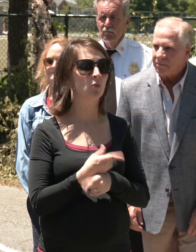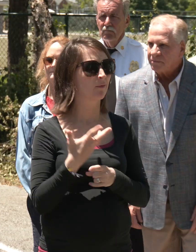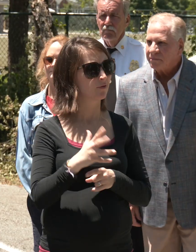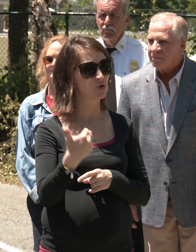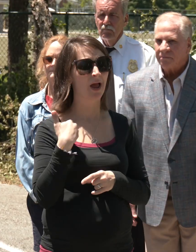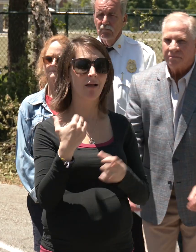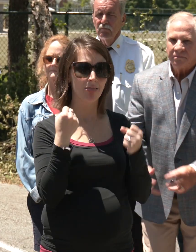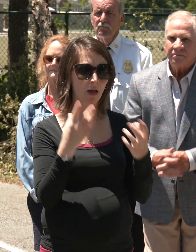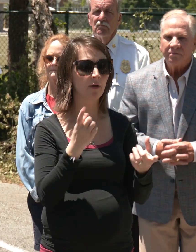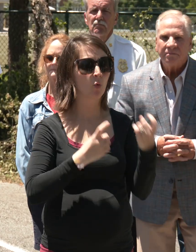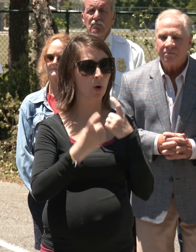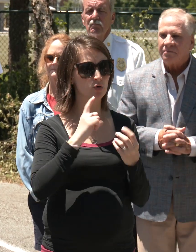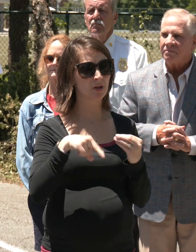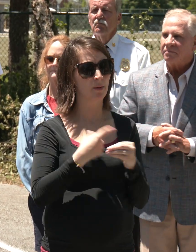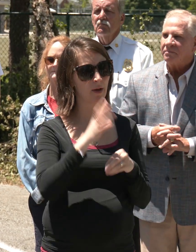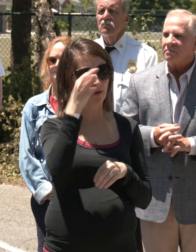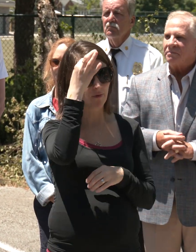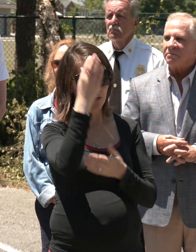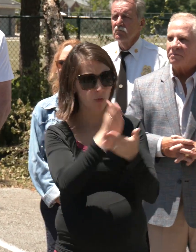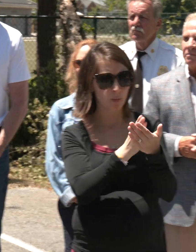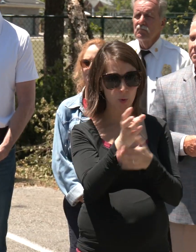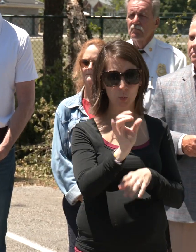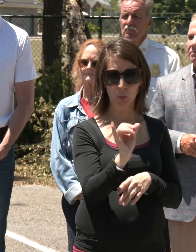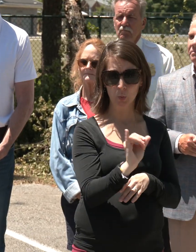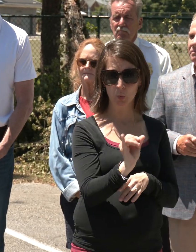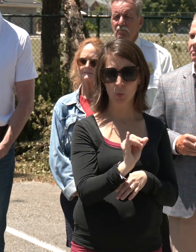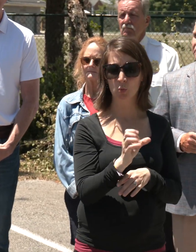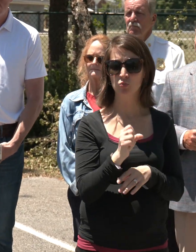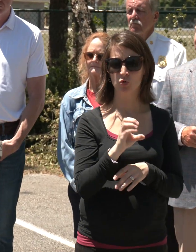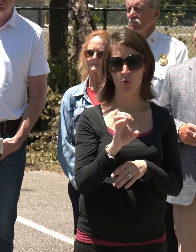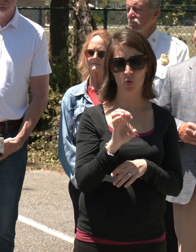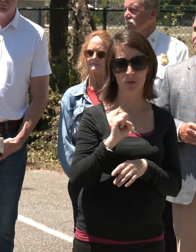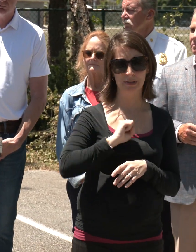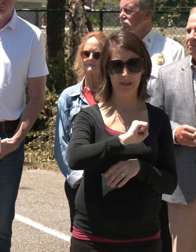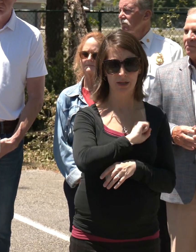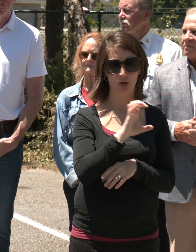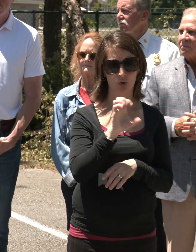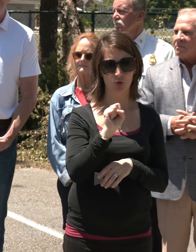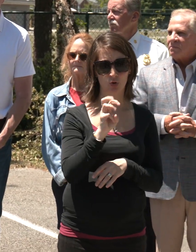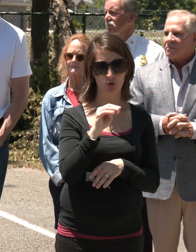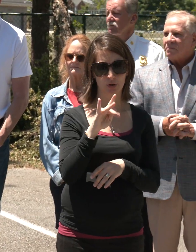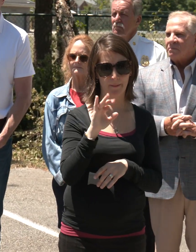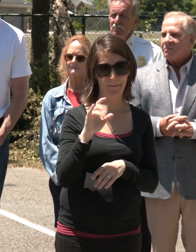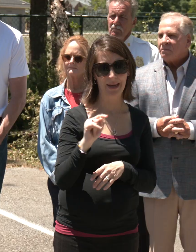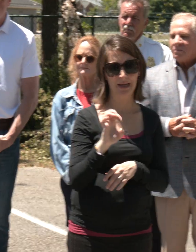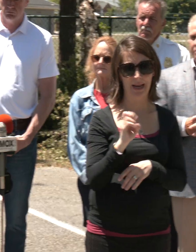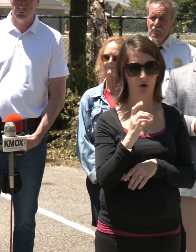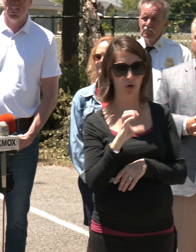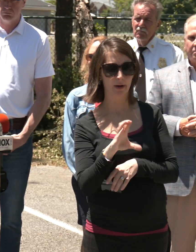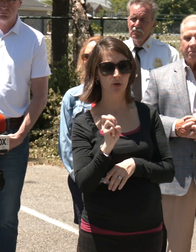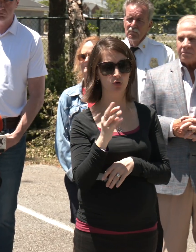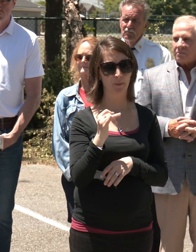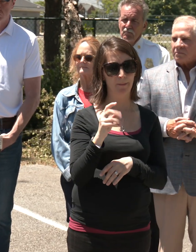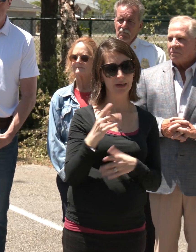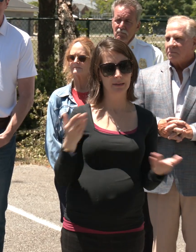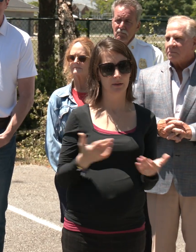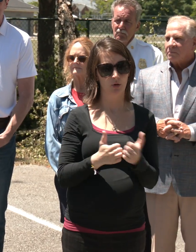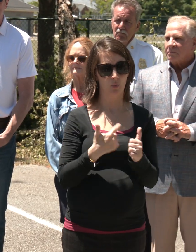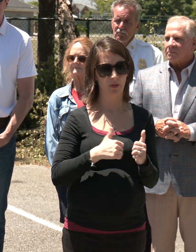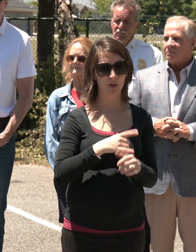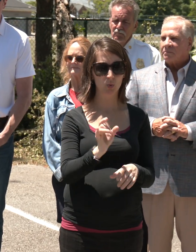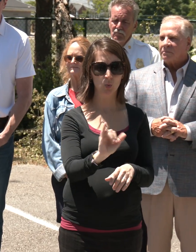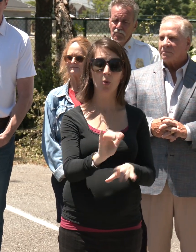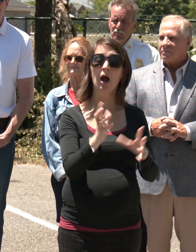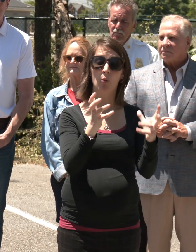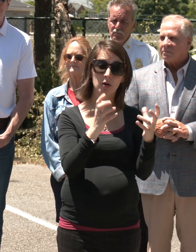questions about the federal component. Senator Schmidt is here, Eric Schmidt is here with us. I want to point out too that this is